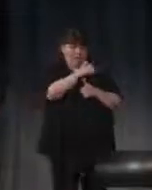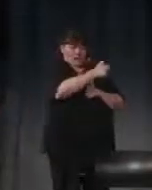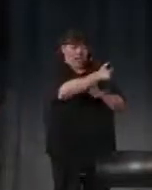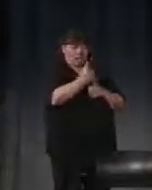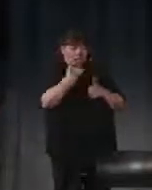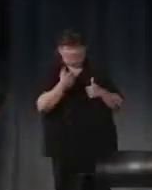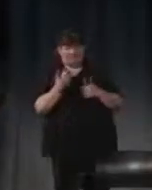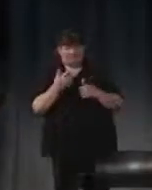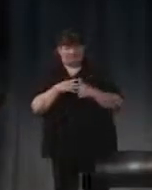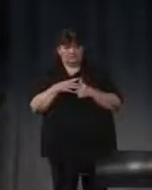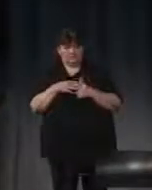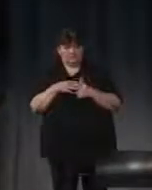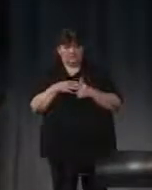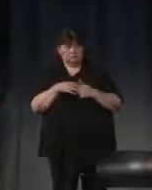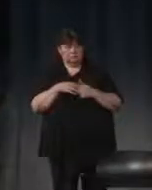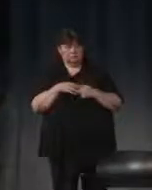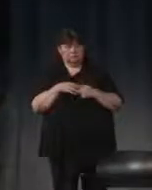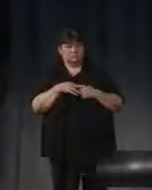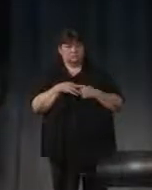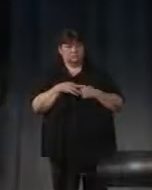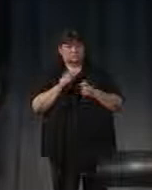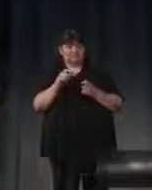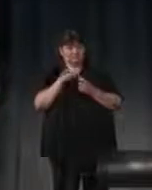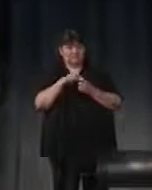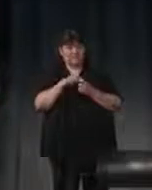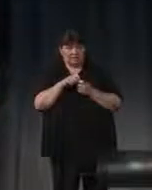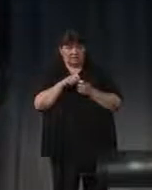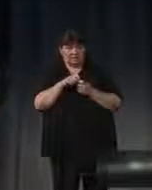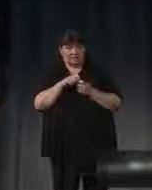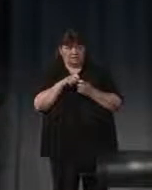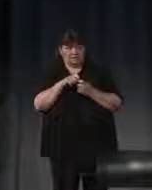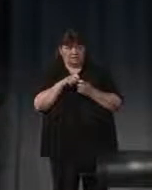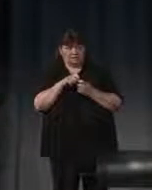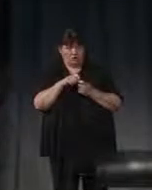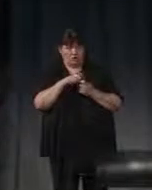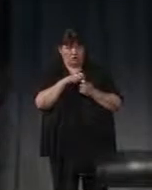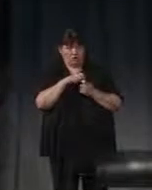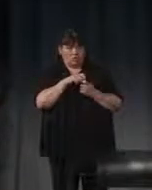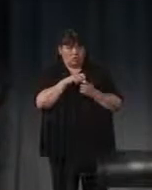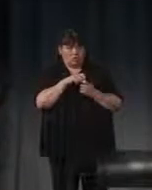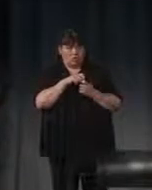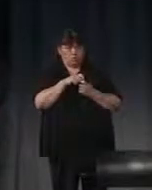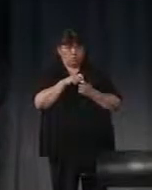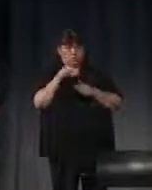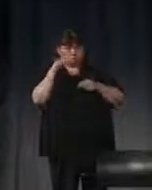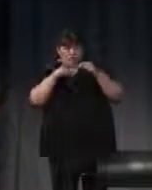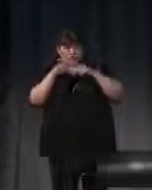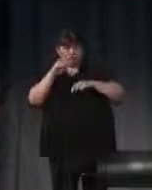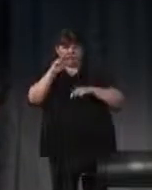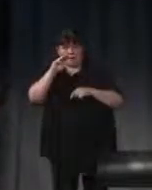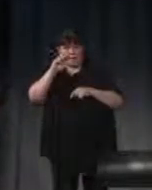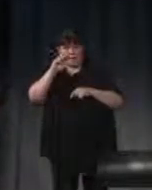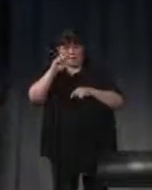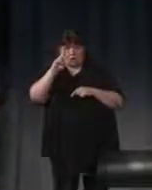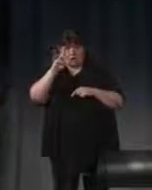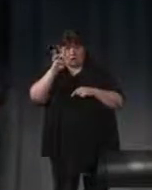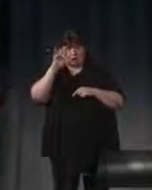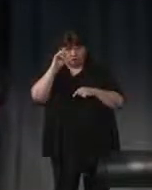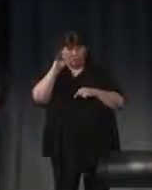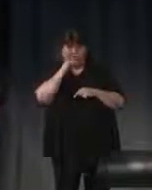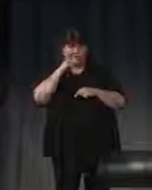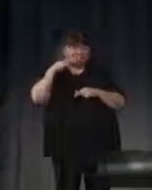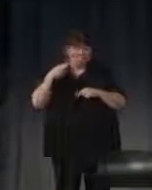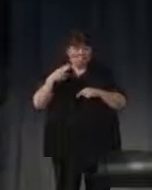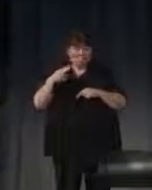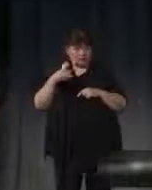have thoughts or comments. Specifically, so you traced modulation and its history or basis